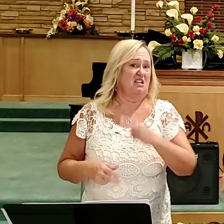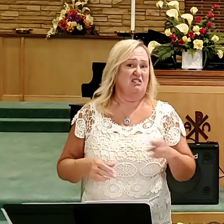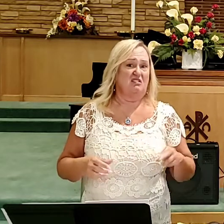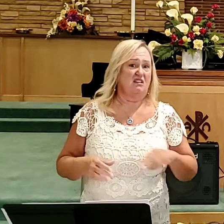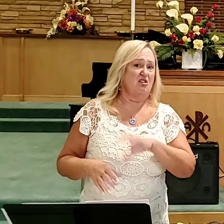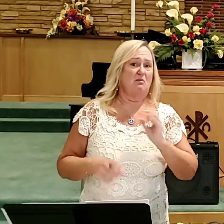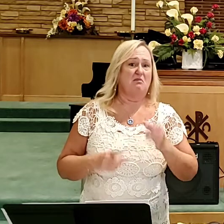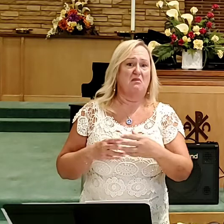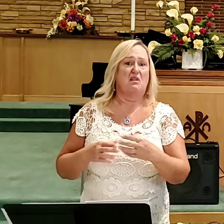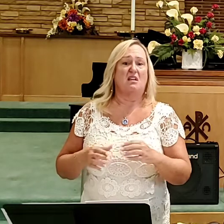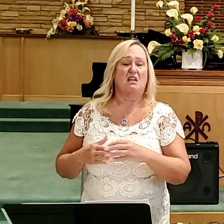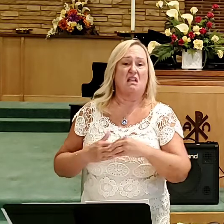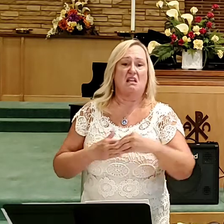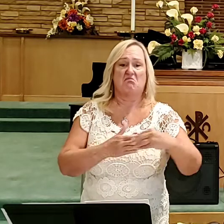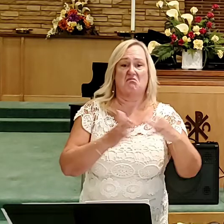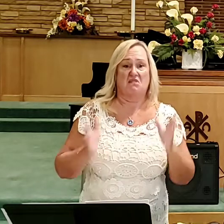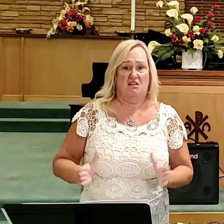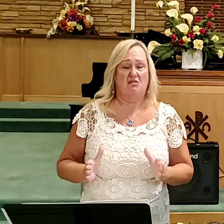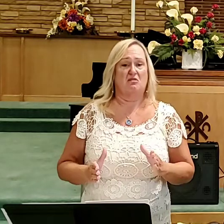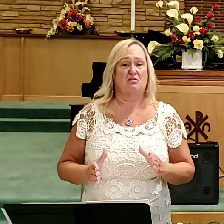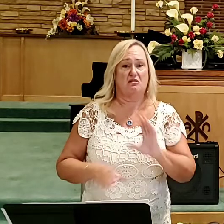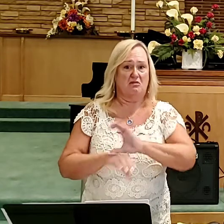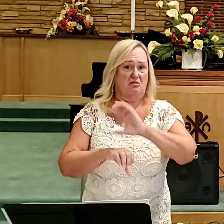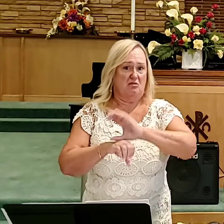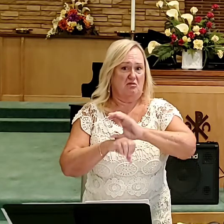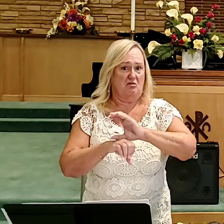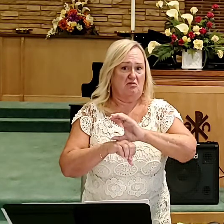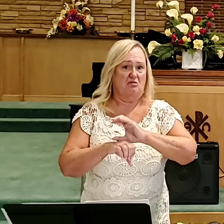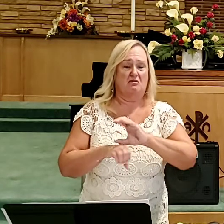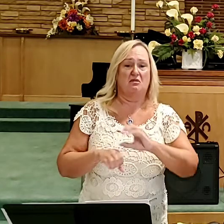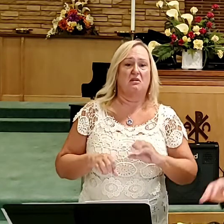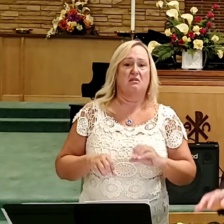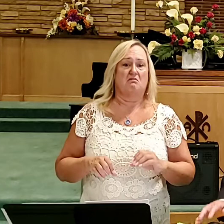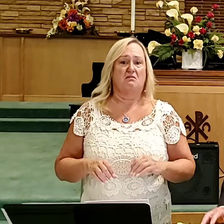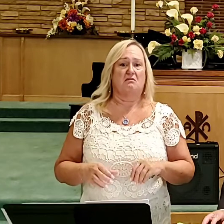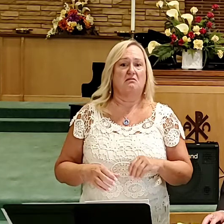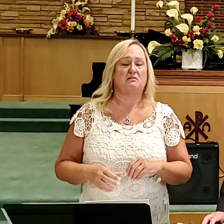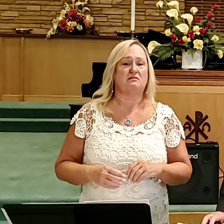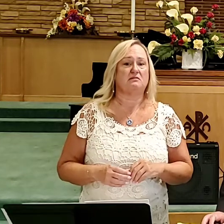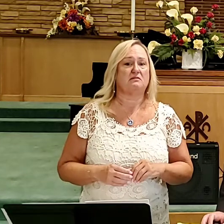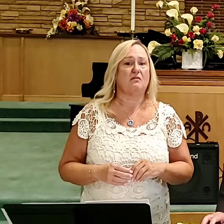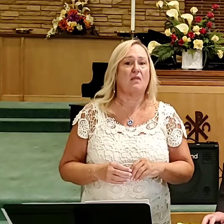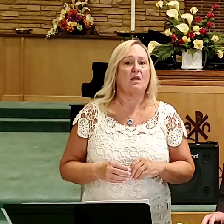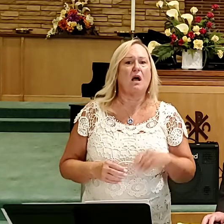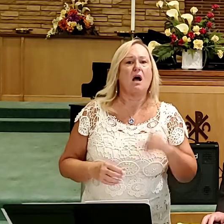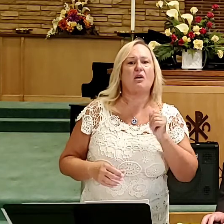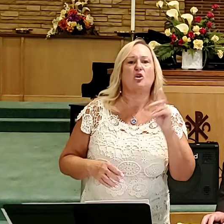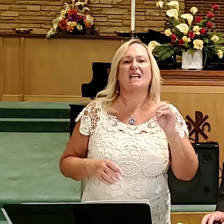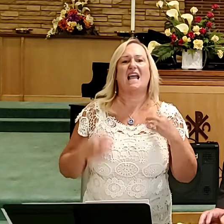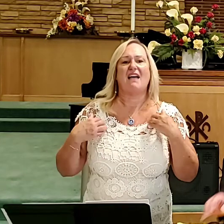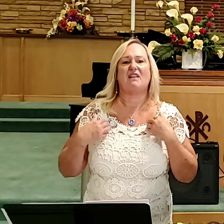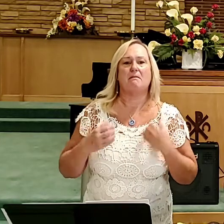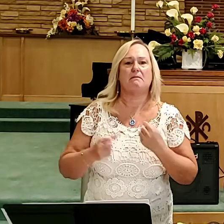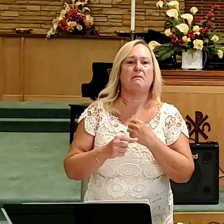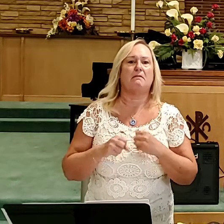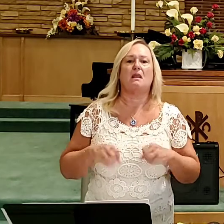leaders, elders, chief priests, scribes, are going to have him